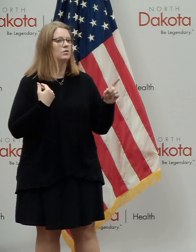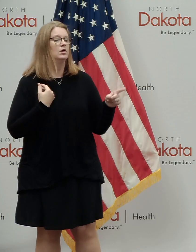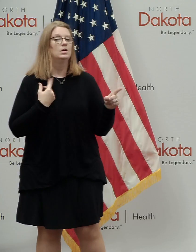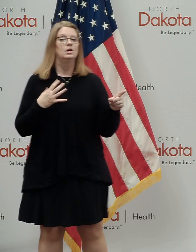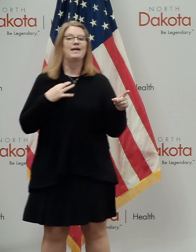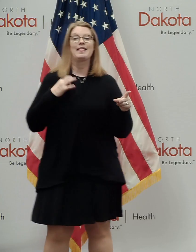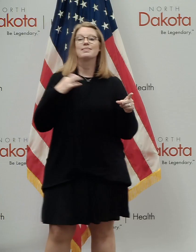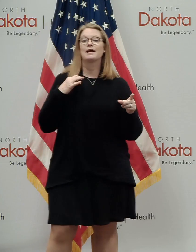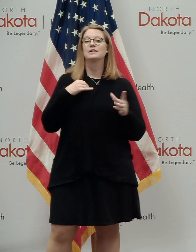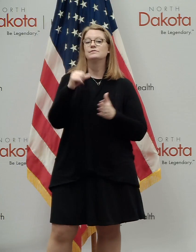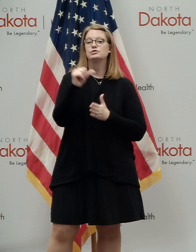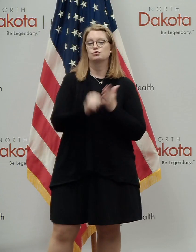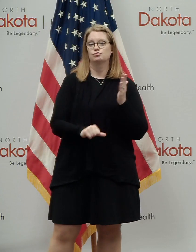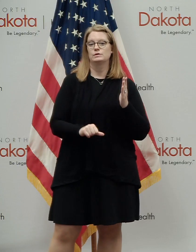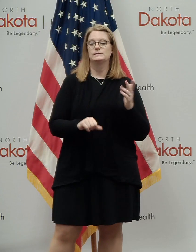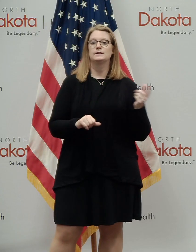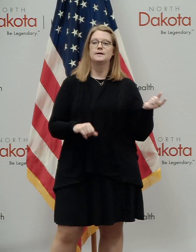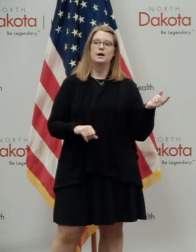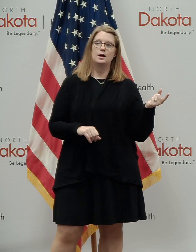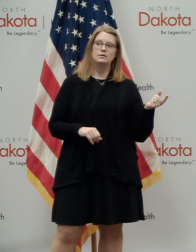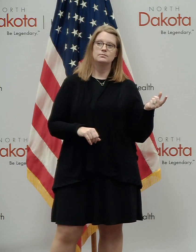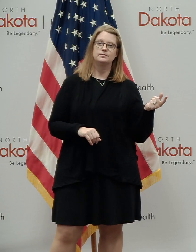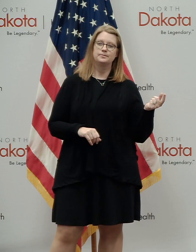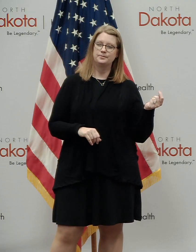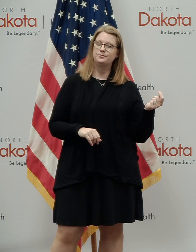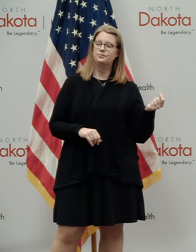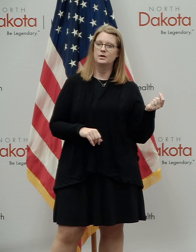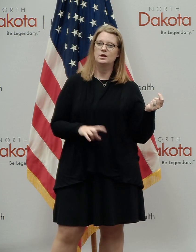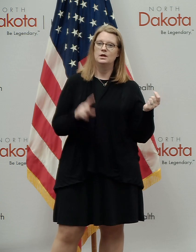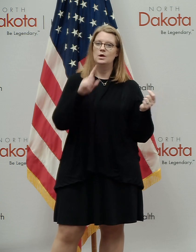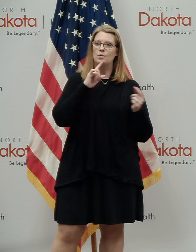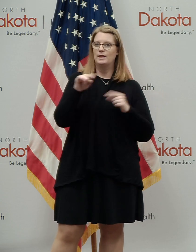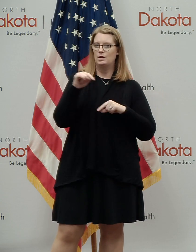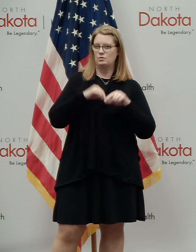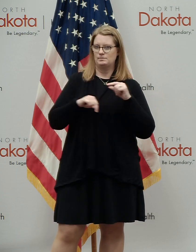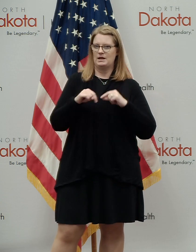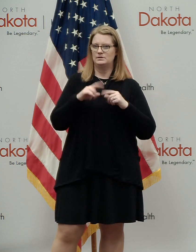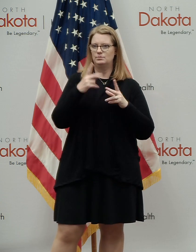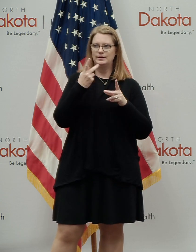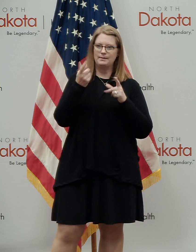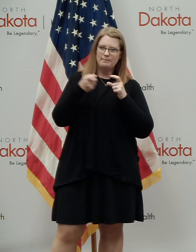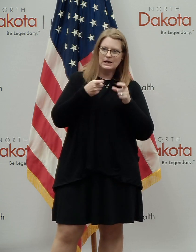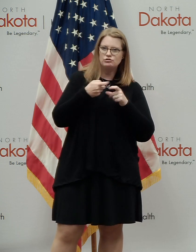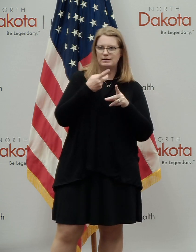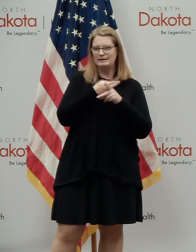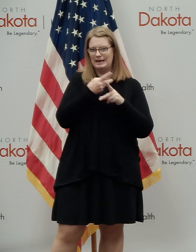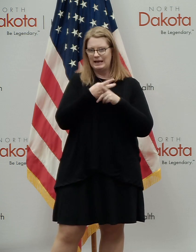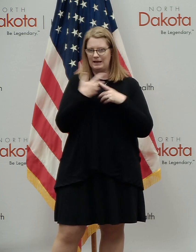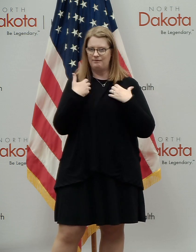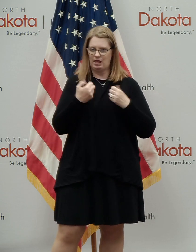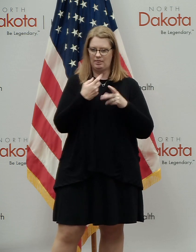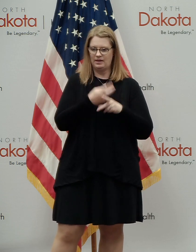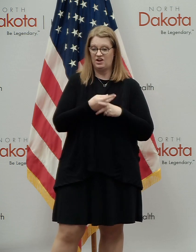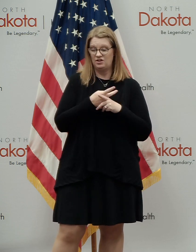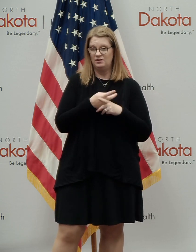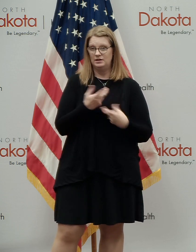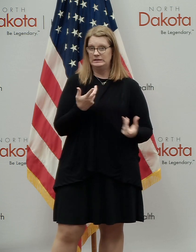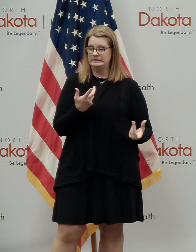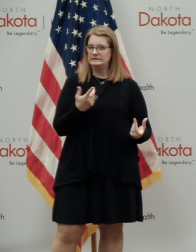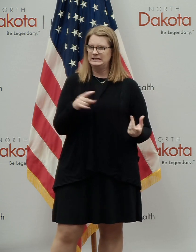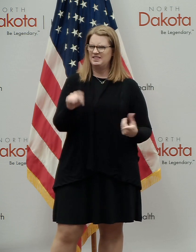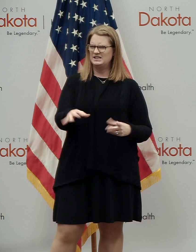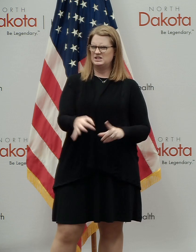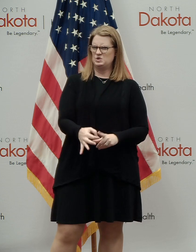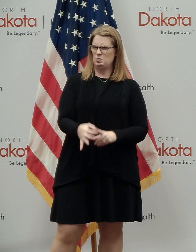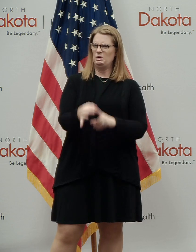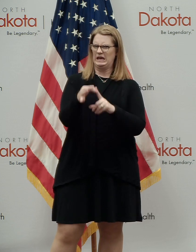as elective surgeries, I think it really goes back to managing healthcare. I think we're at a unique time and kind